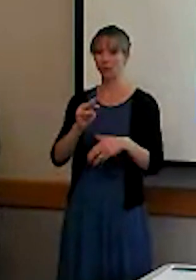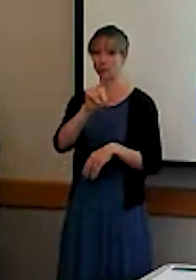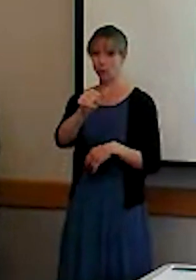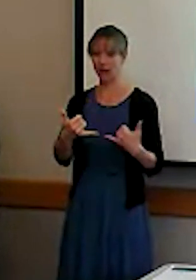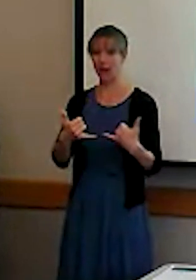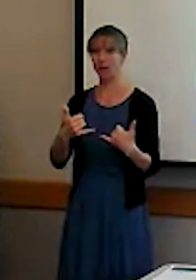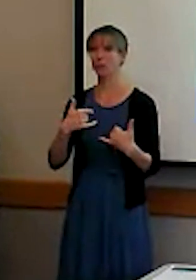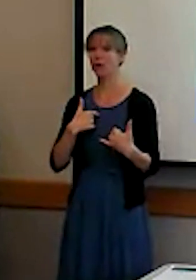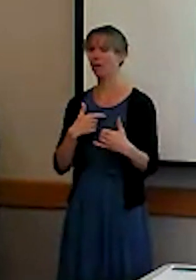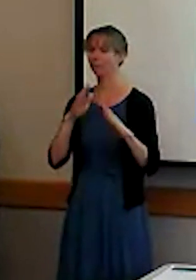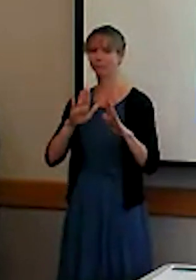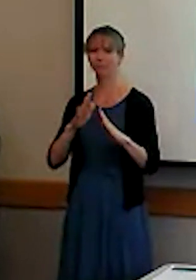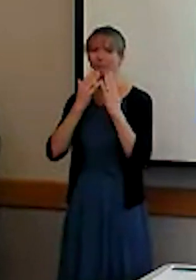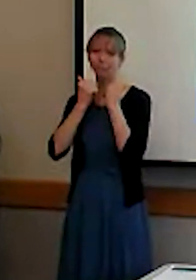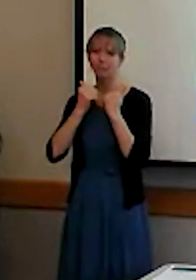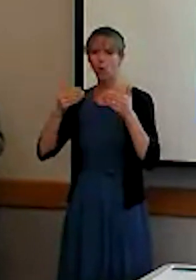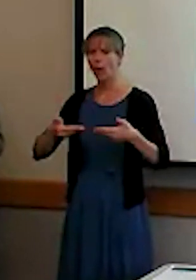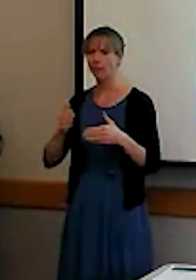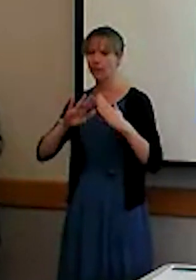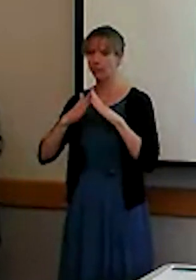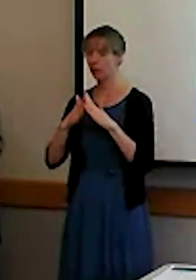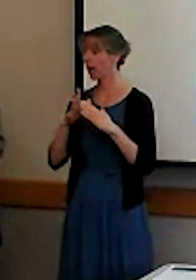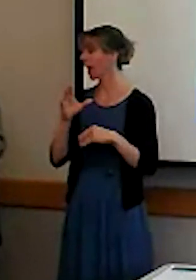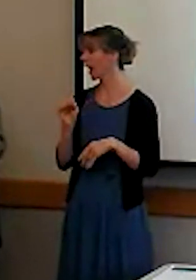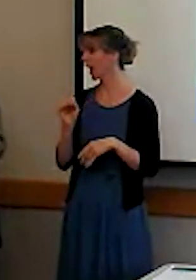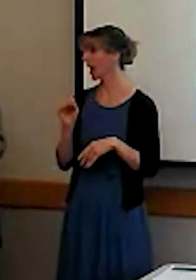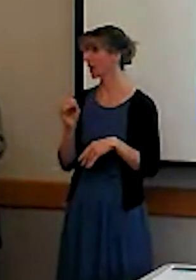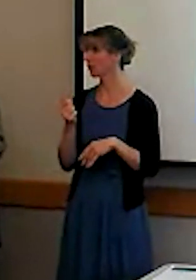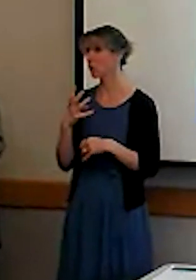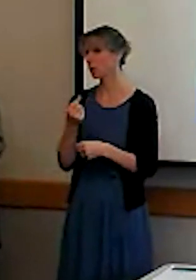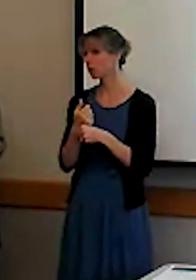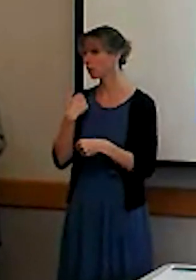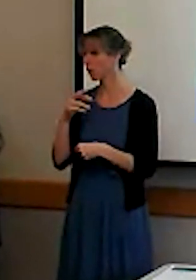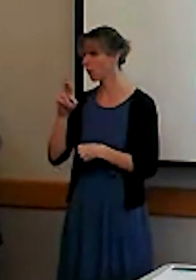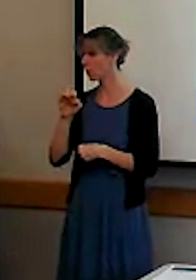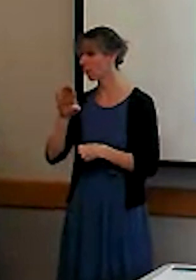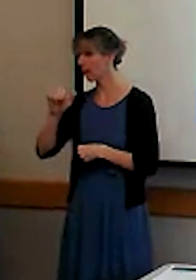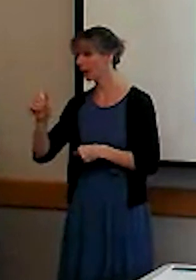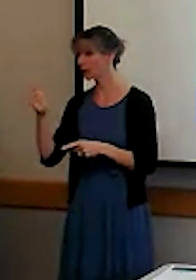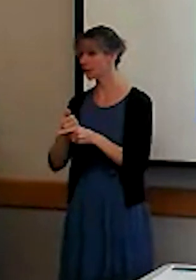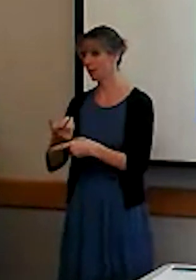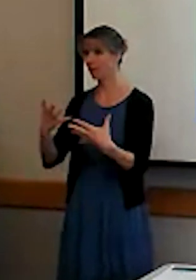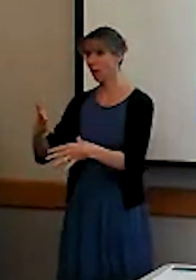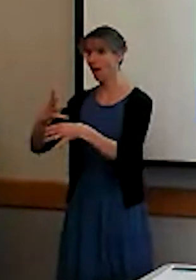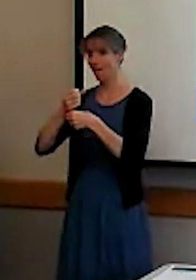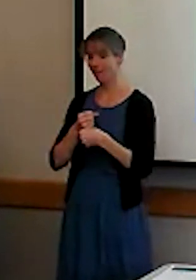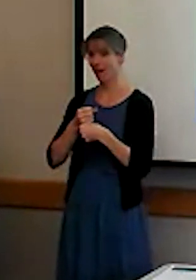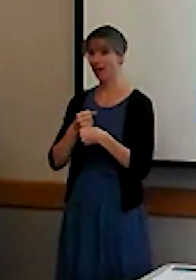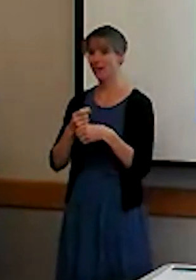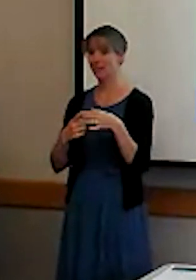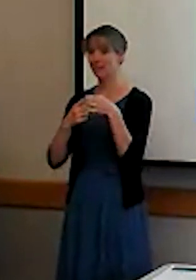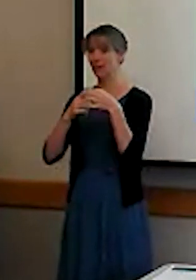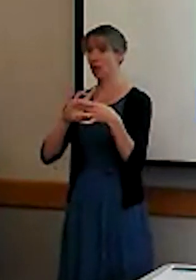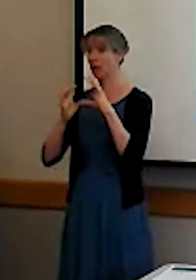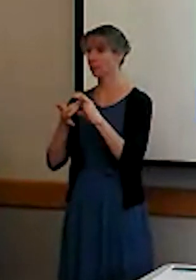such a welcoming community. And a couple of years ago, Rebecca was the recipient of the